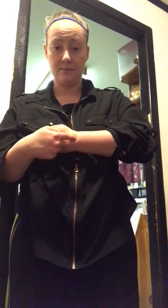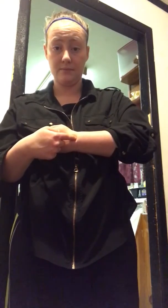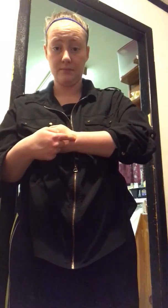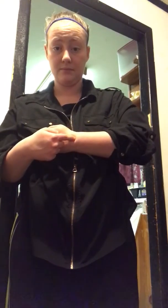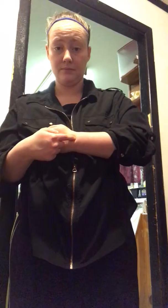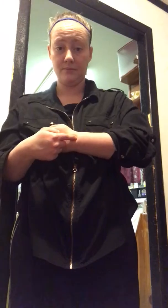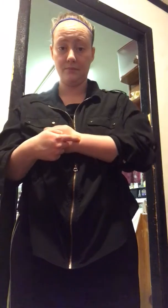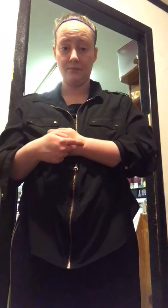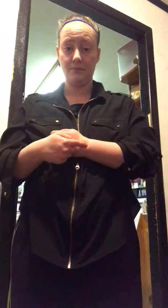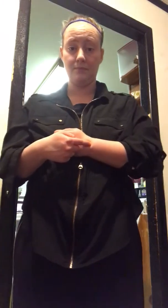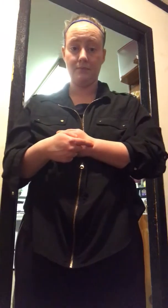Just proximal.